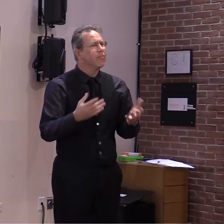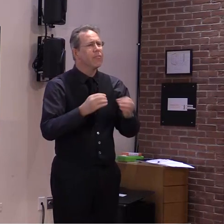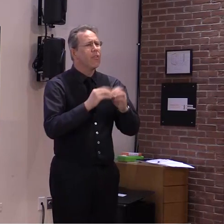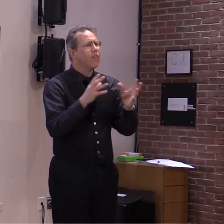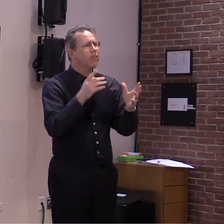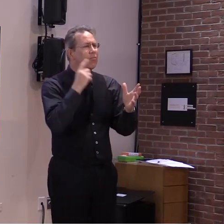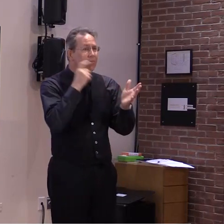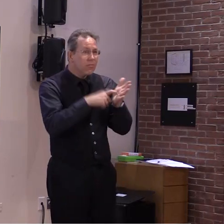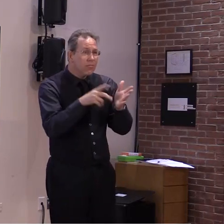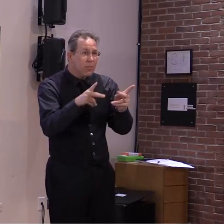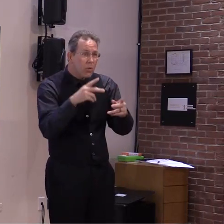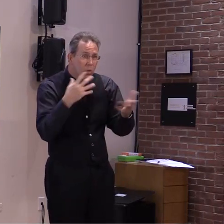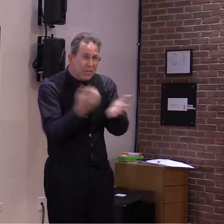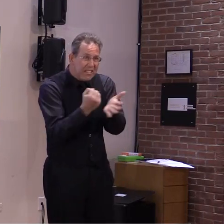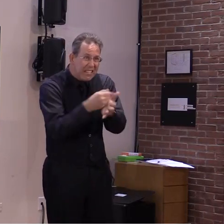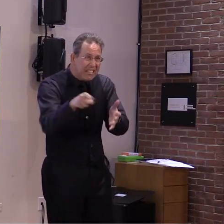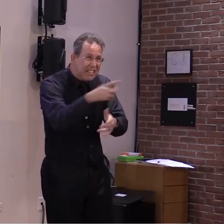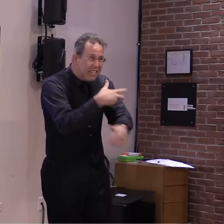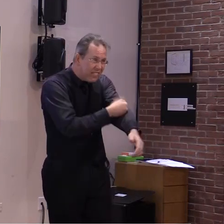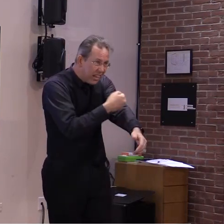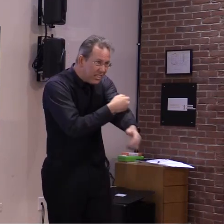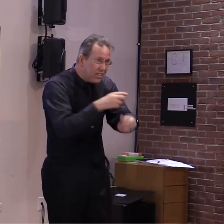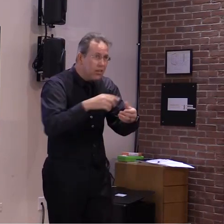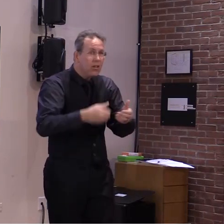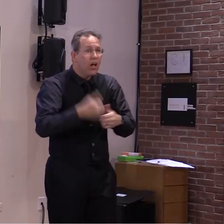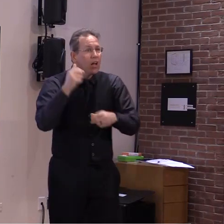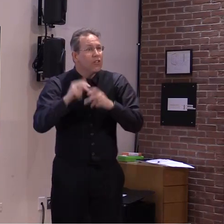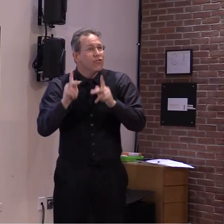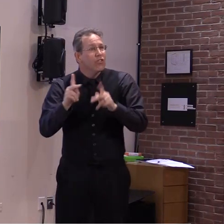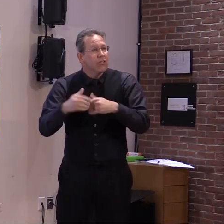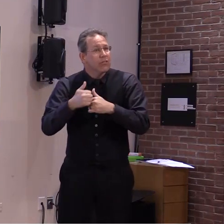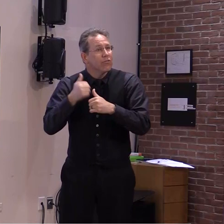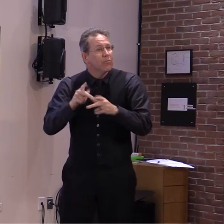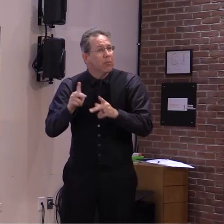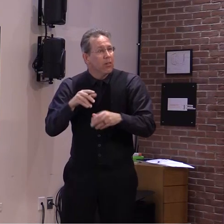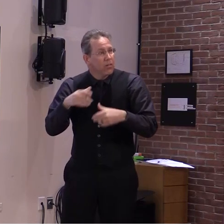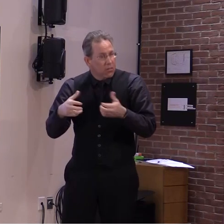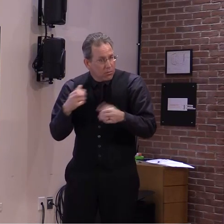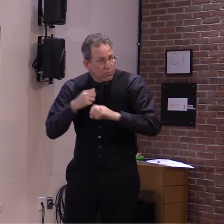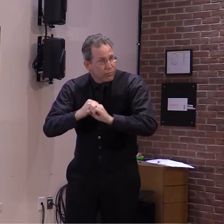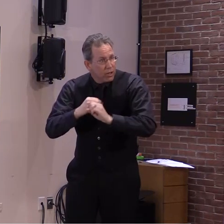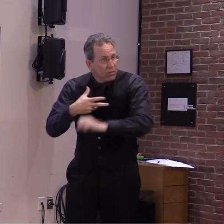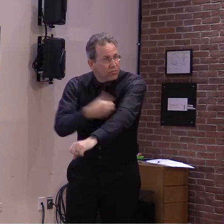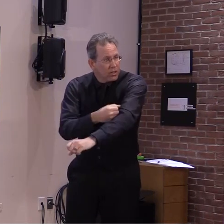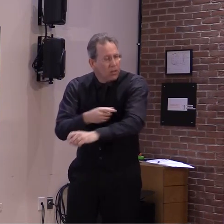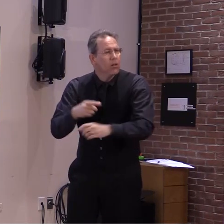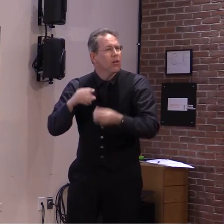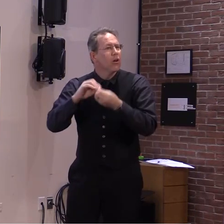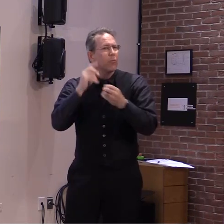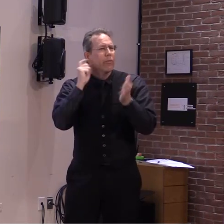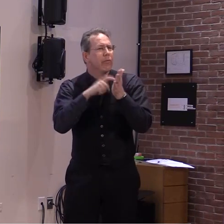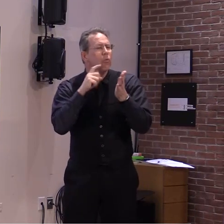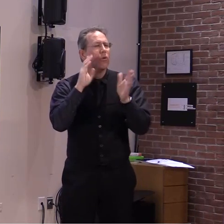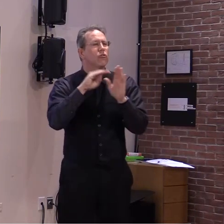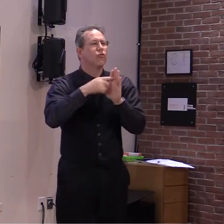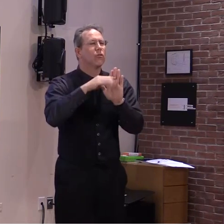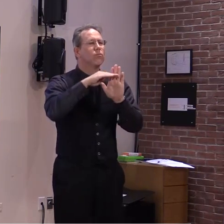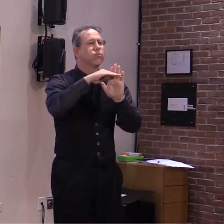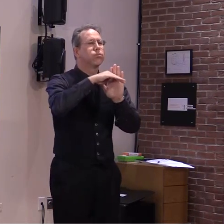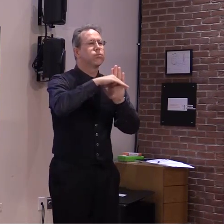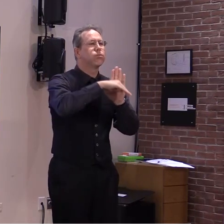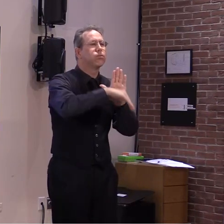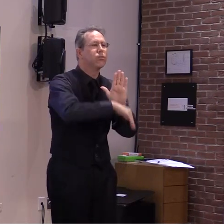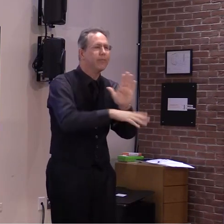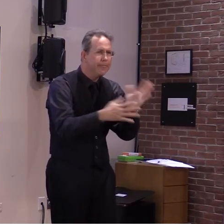are continuing to see their rates hold steady or decrease for those in the 70s, 80s, and 90s. Those in the middle ages